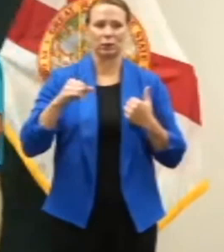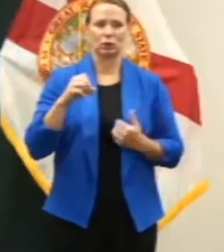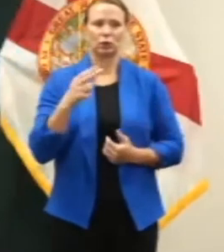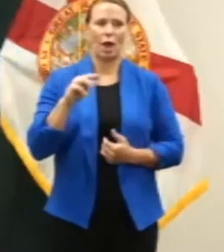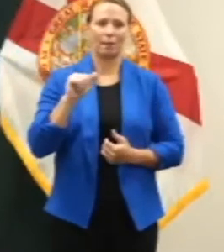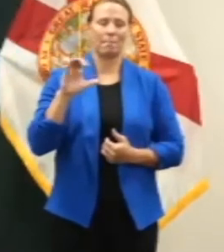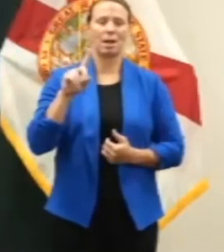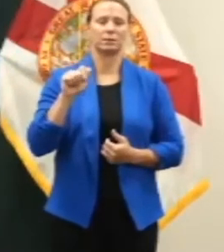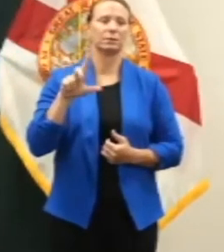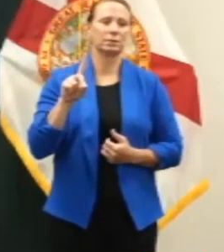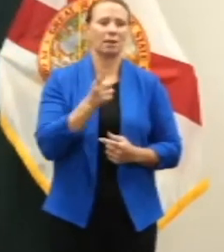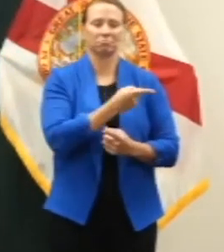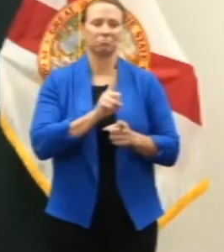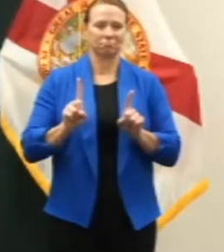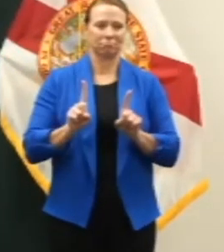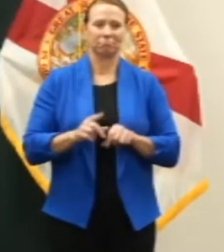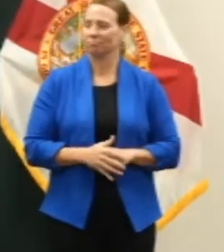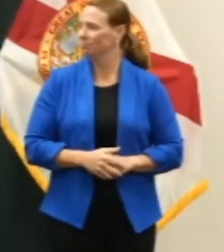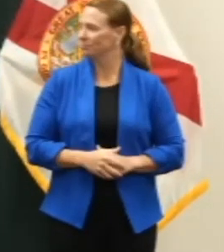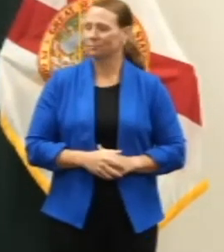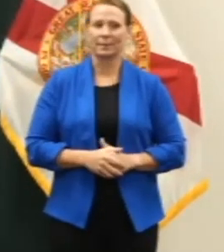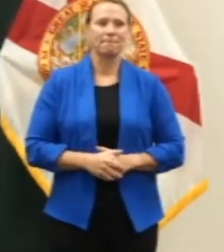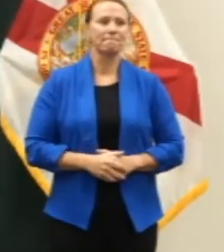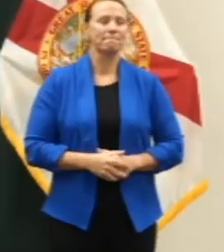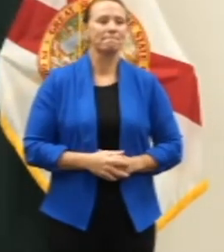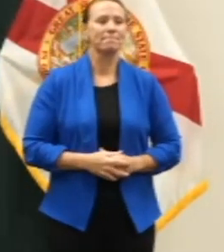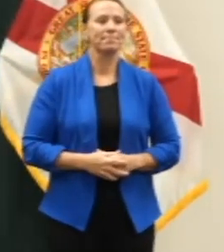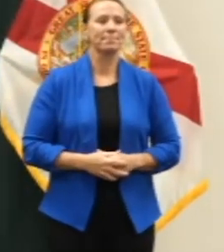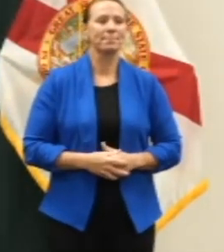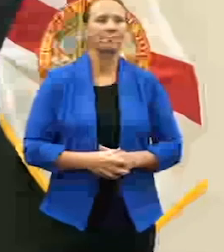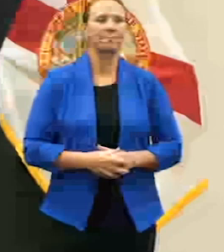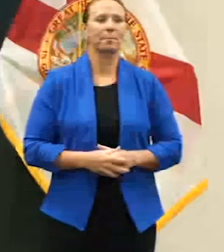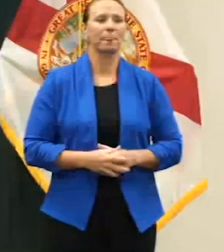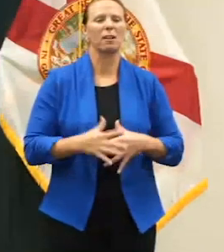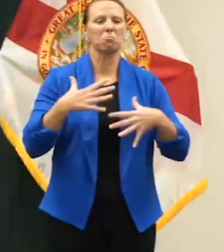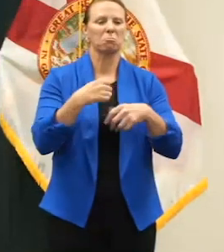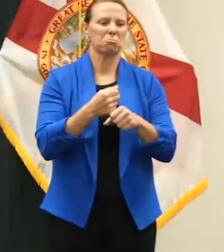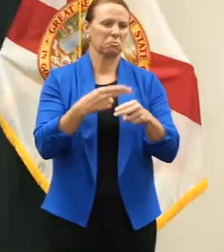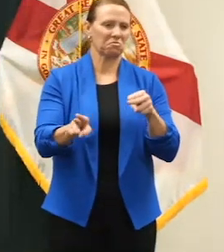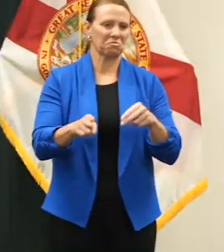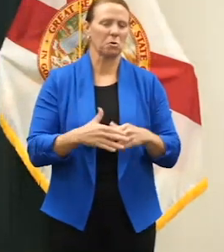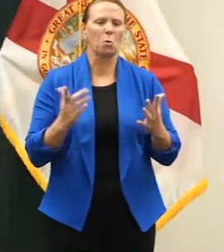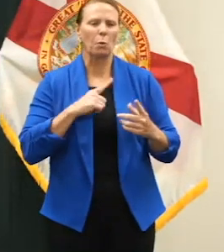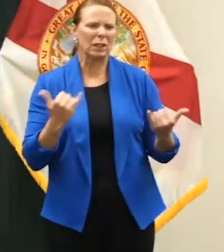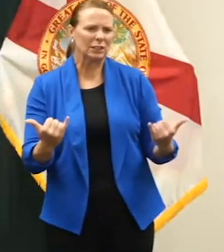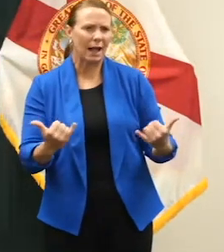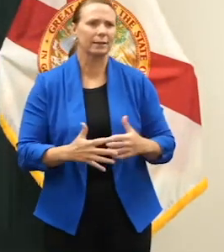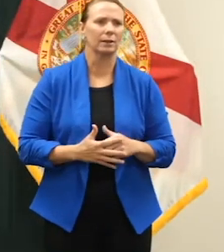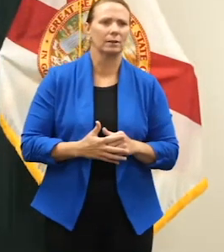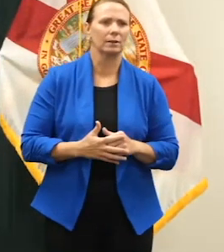Thank you, Governor. Thank you, Director Guthrie. Just a little synopsis of where we're at today. We started doing some protective